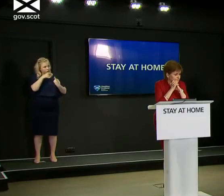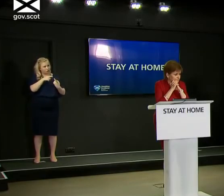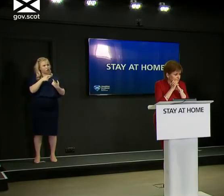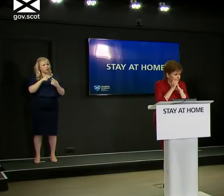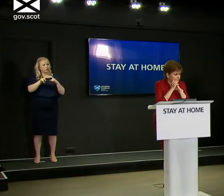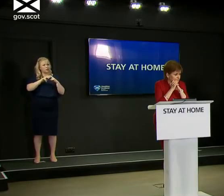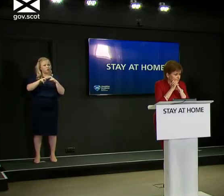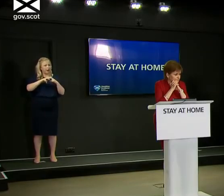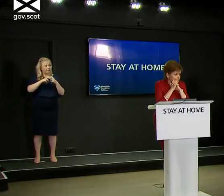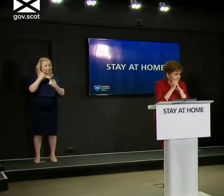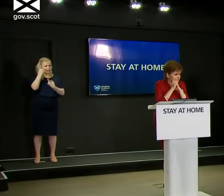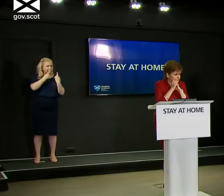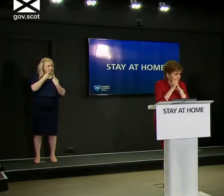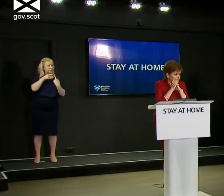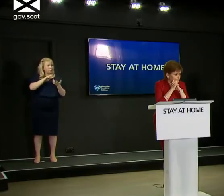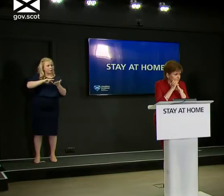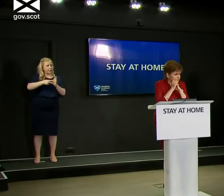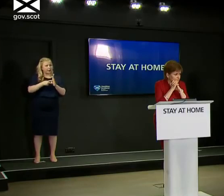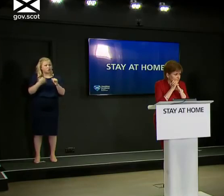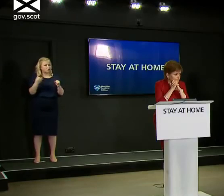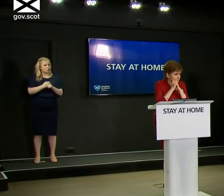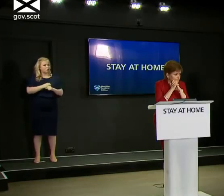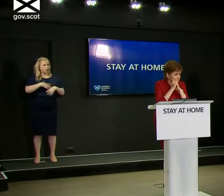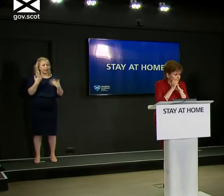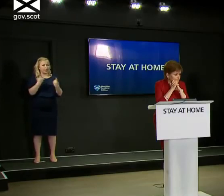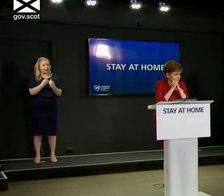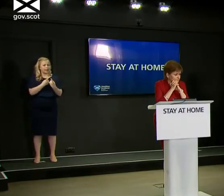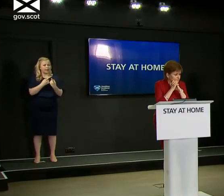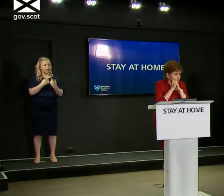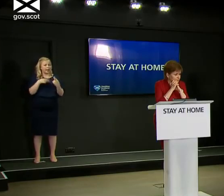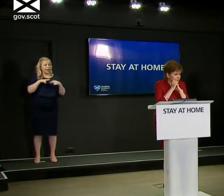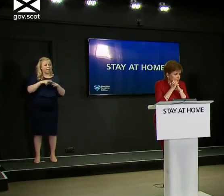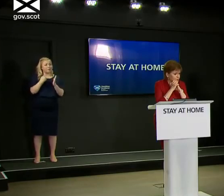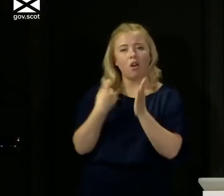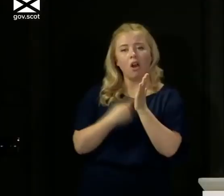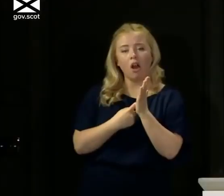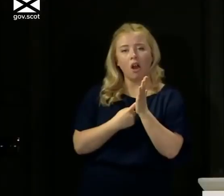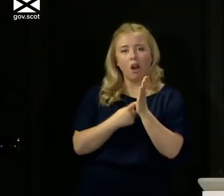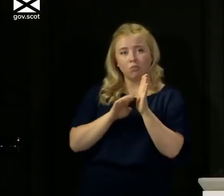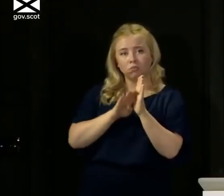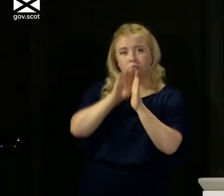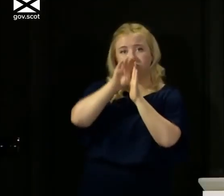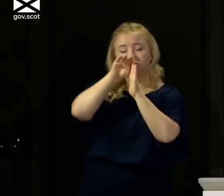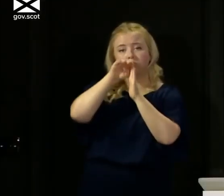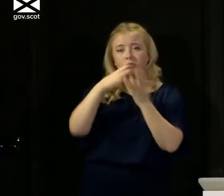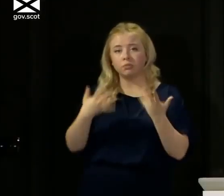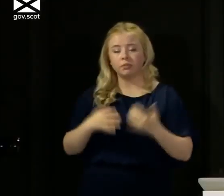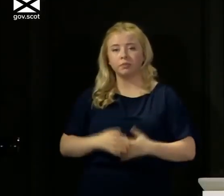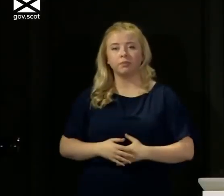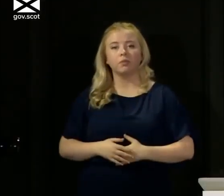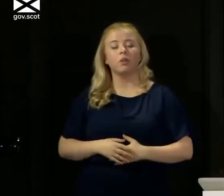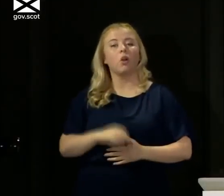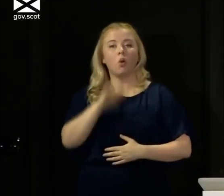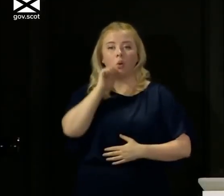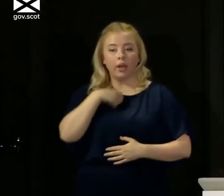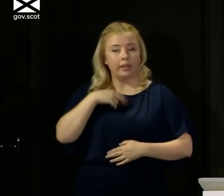you plan to do anything about it if that R rate continues to rise? Well, we monitor all of this